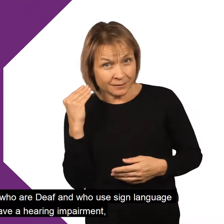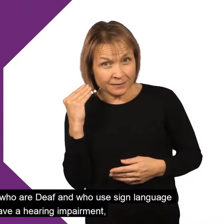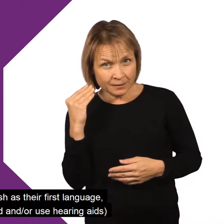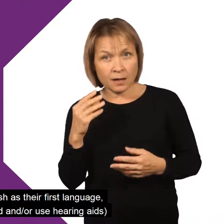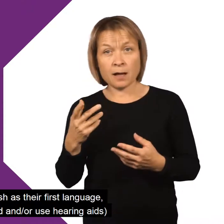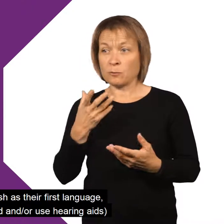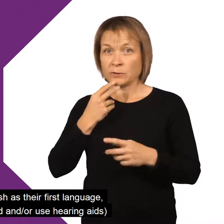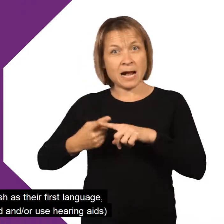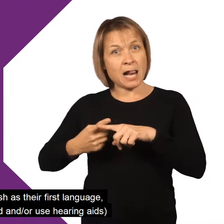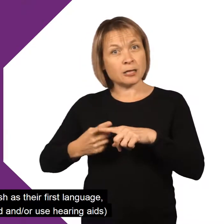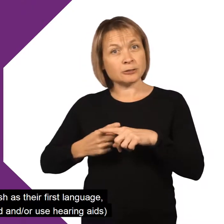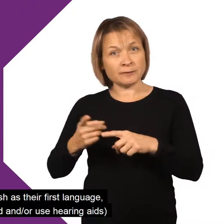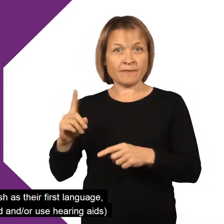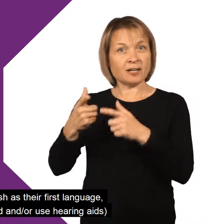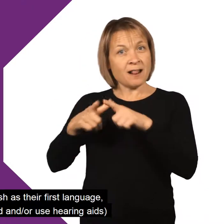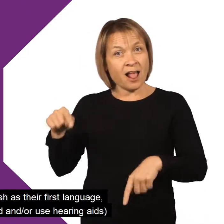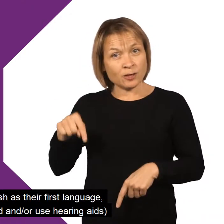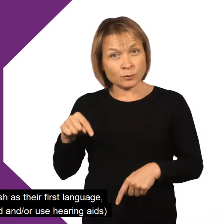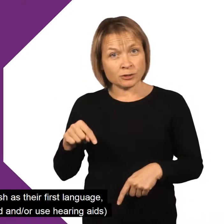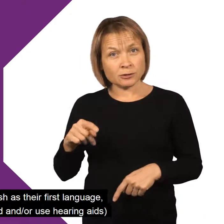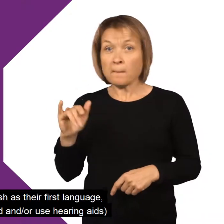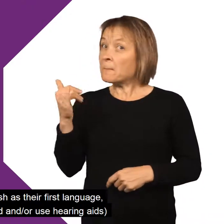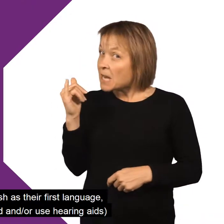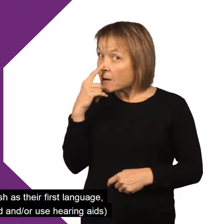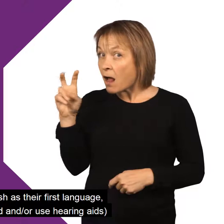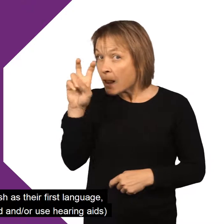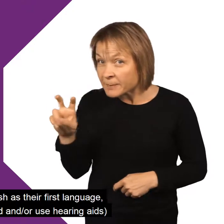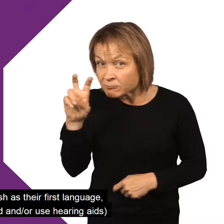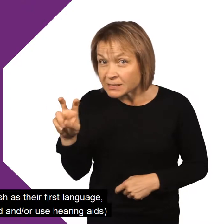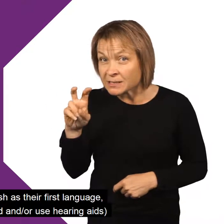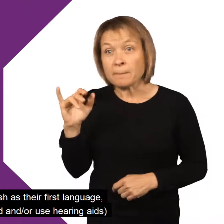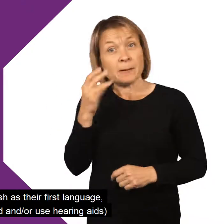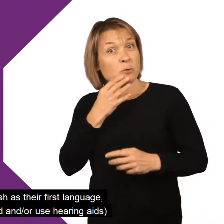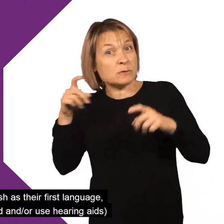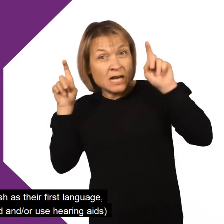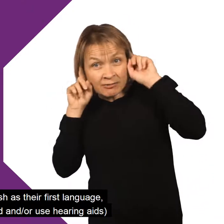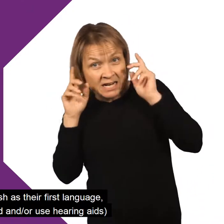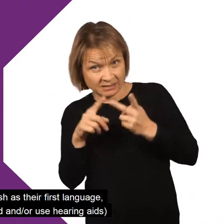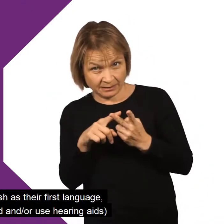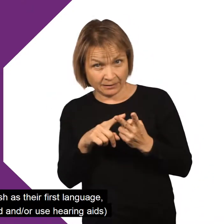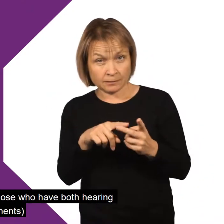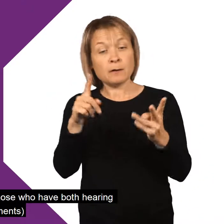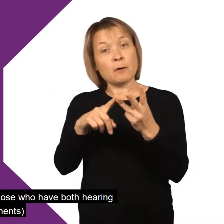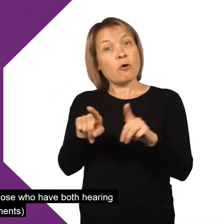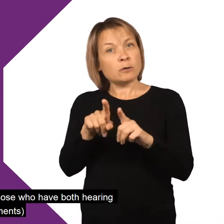who have English as their first language may also lipread and or use hearing aids and